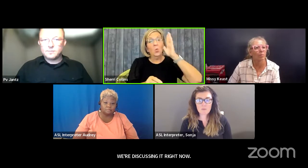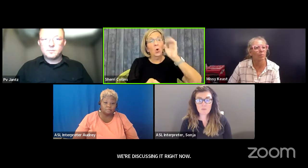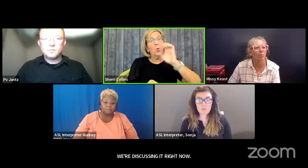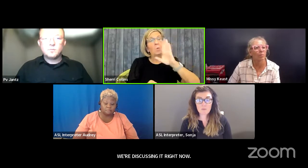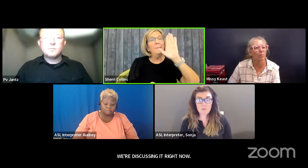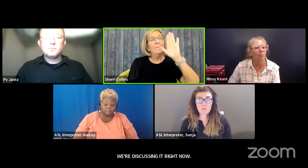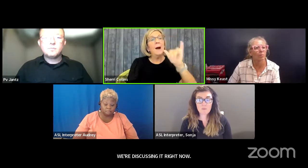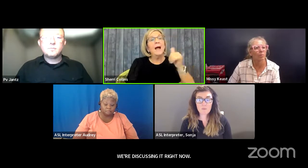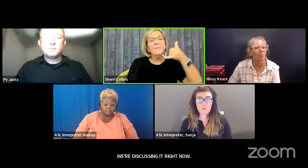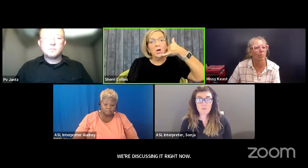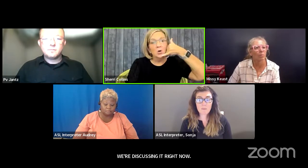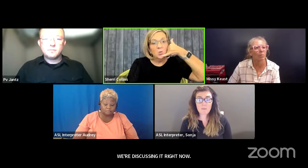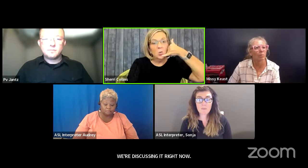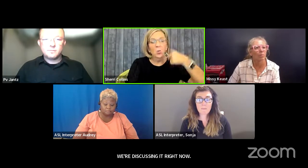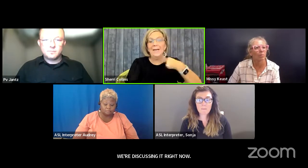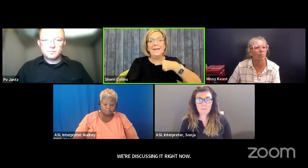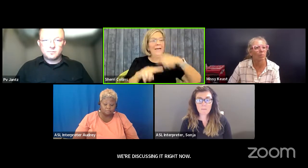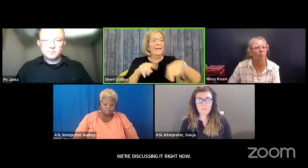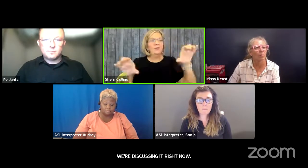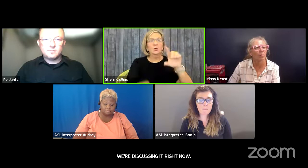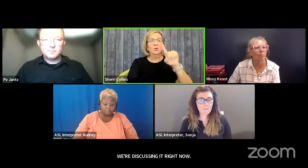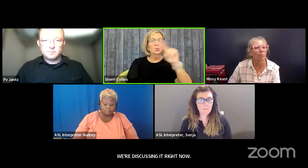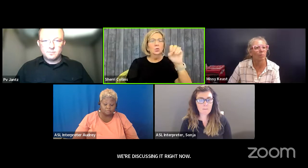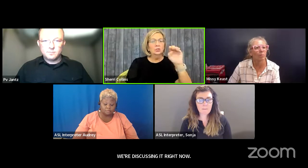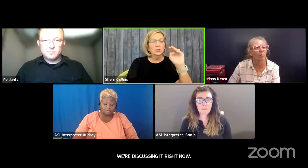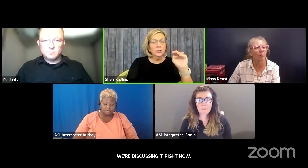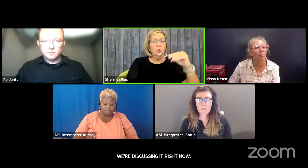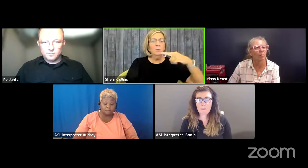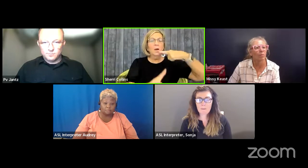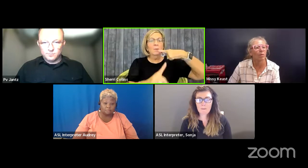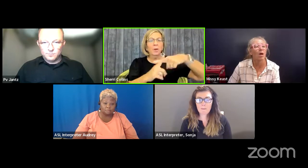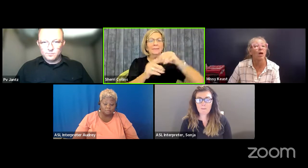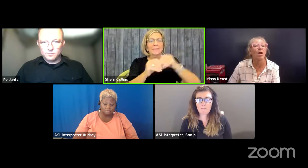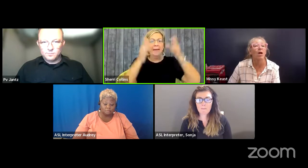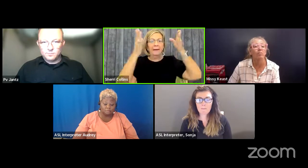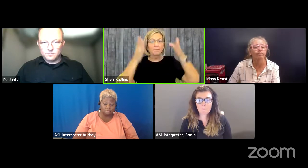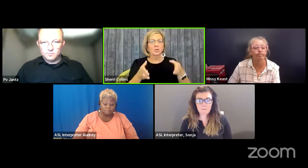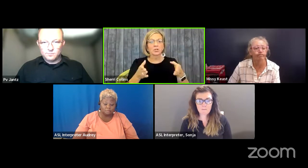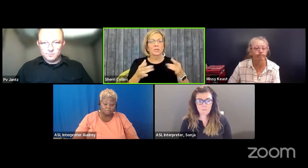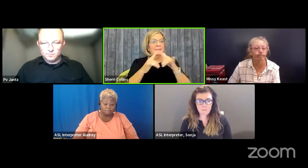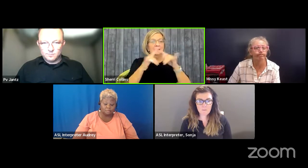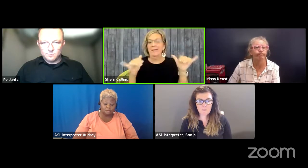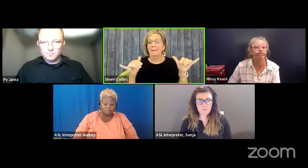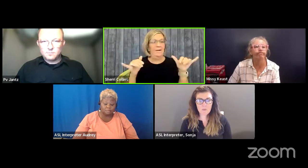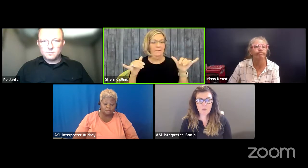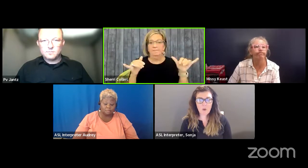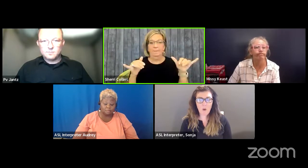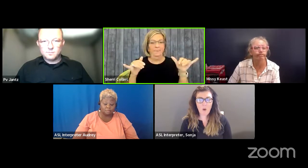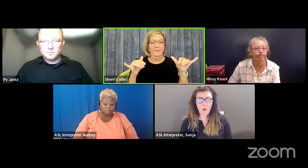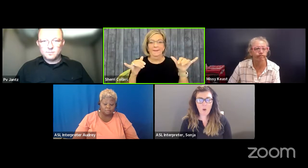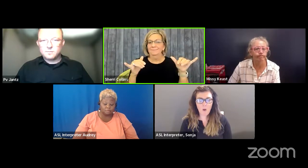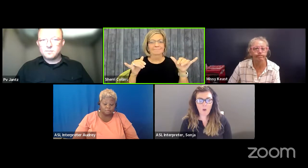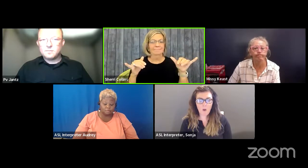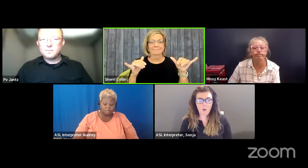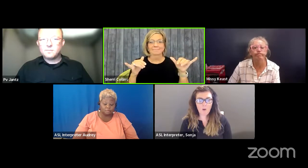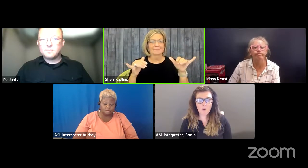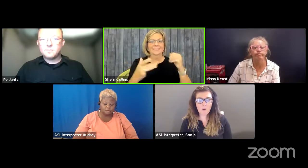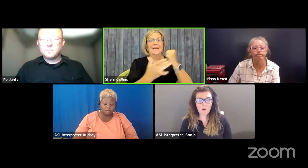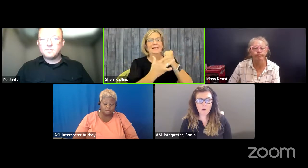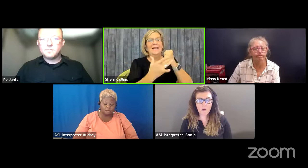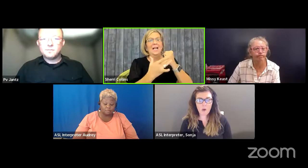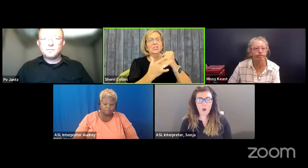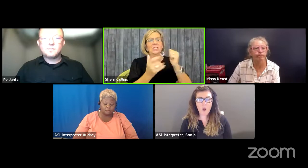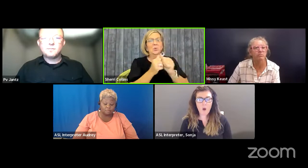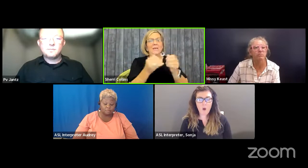join, will be by phone. We can't do Zoom plus in person at the same time.